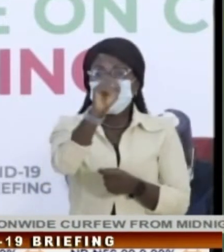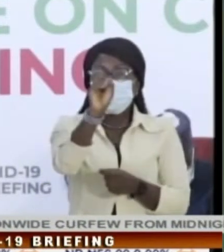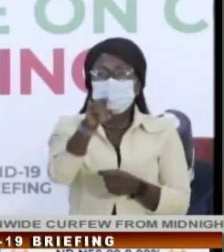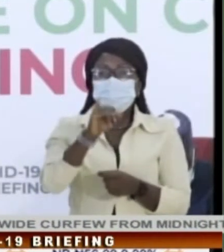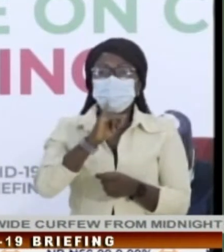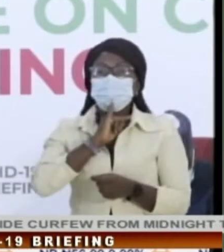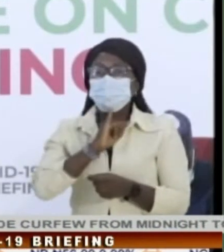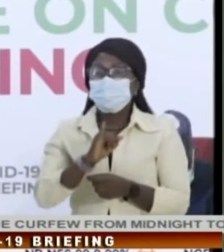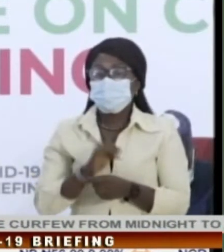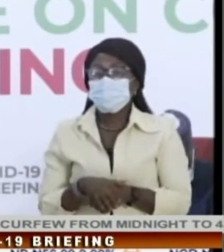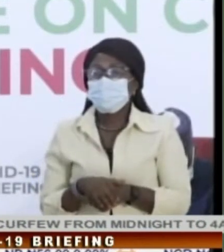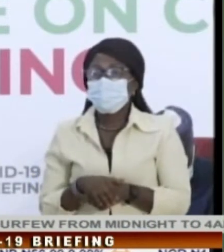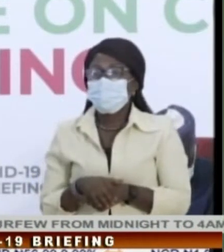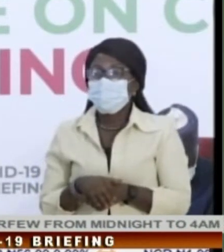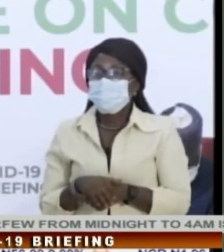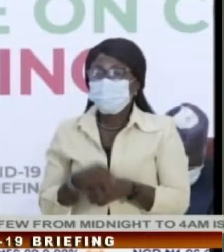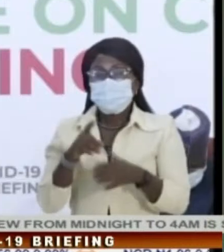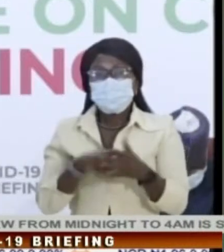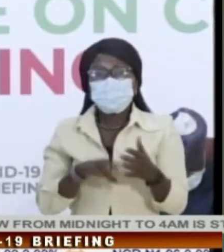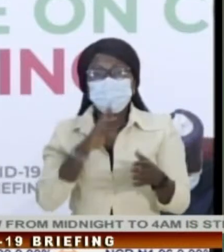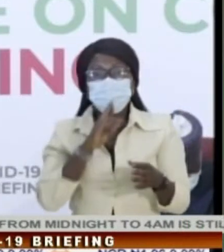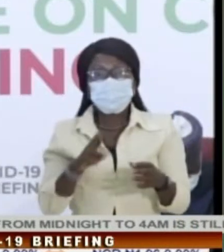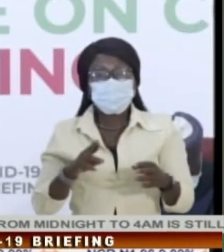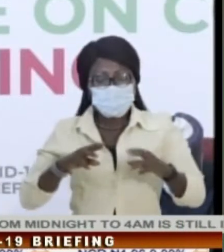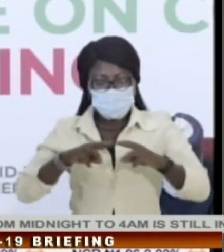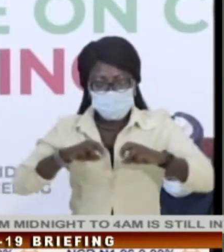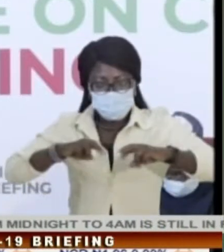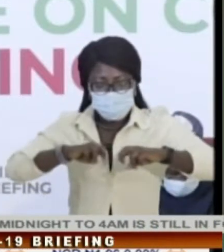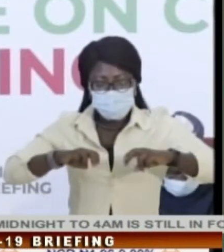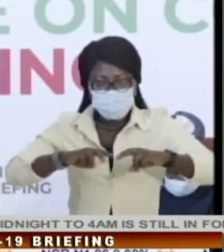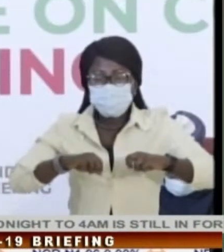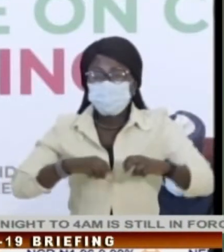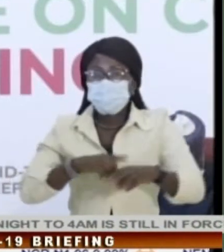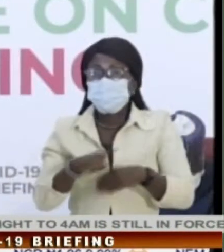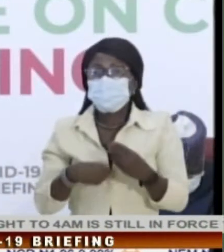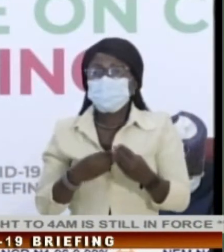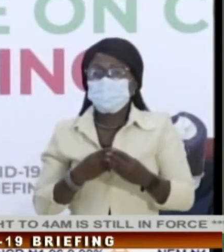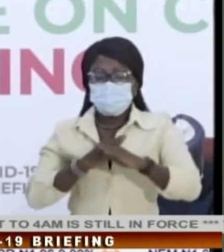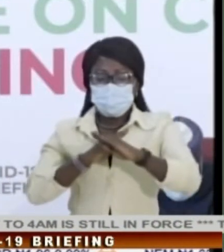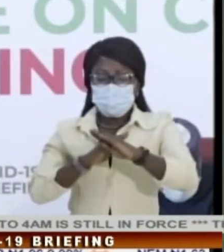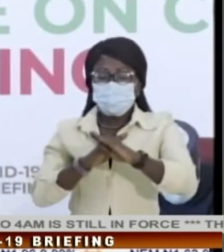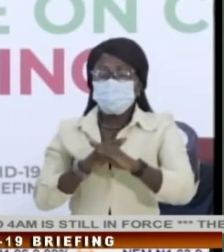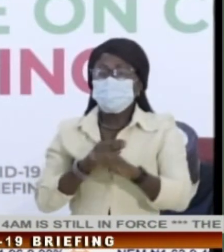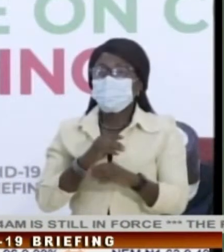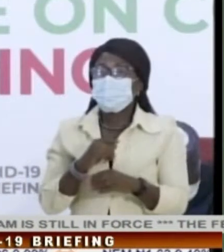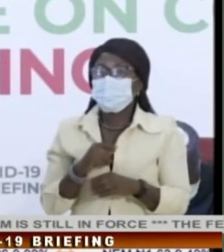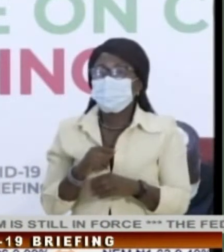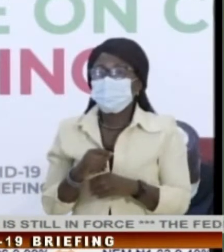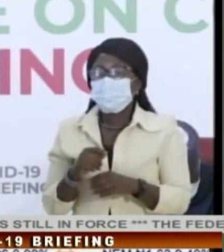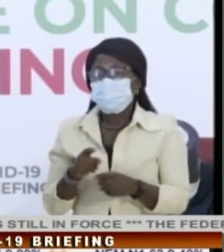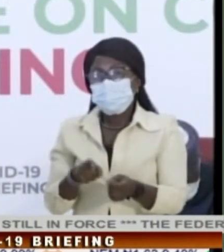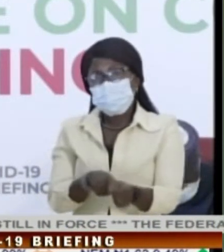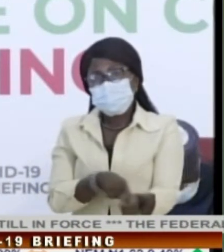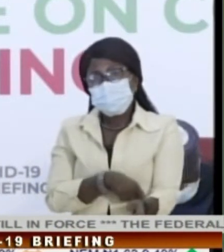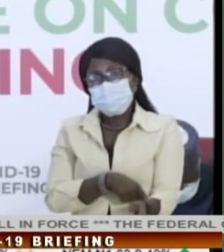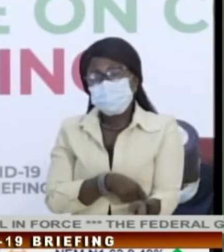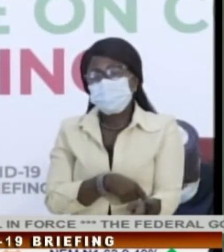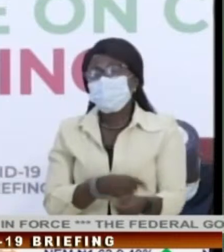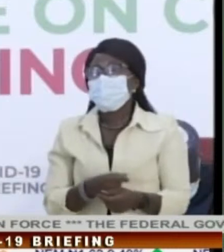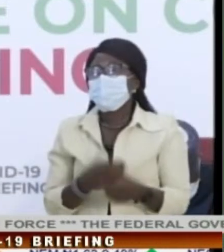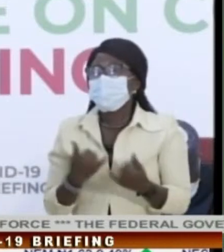Nancy. What are the investigation and how long the protection will last? So one thing that we